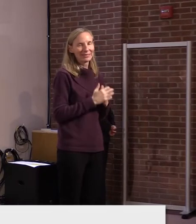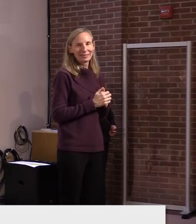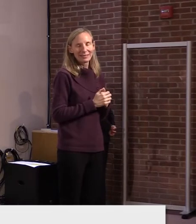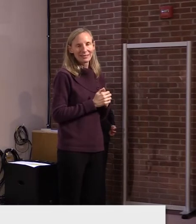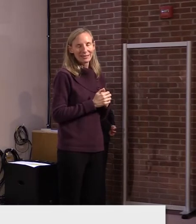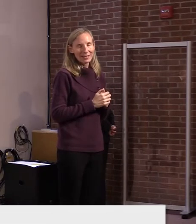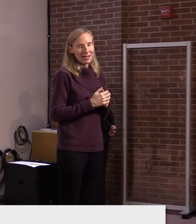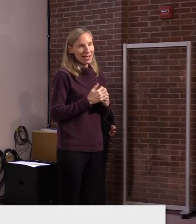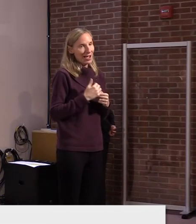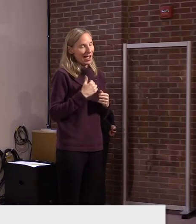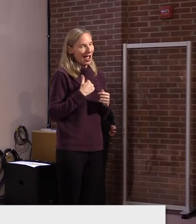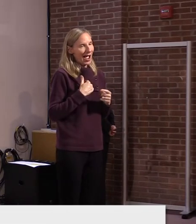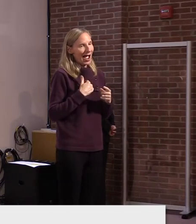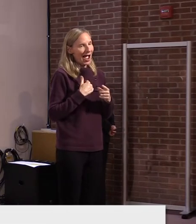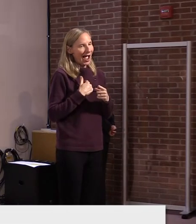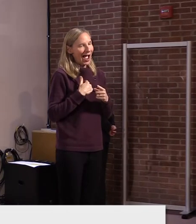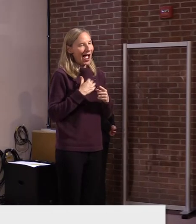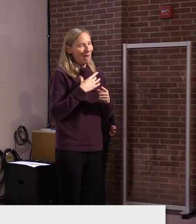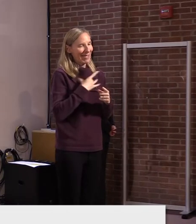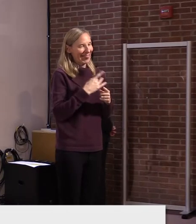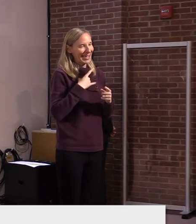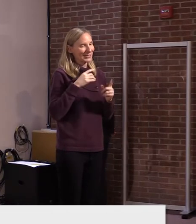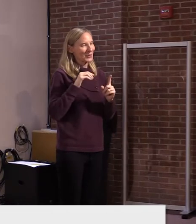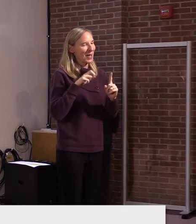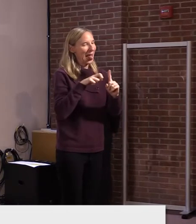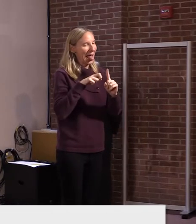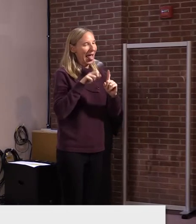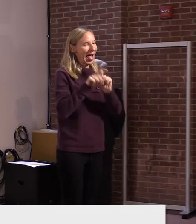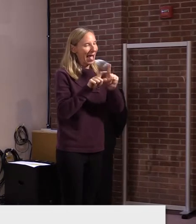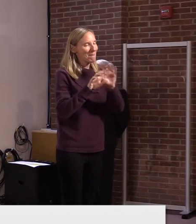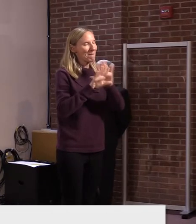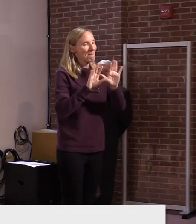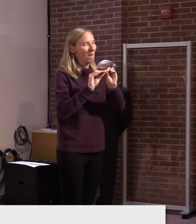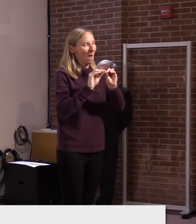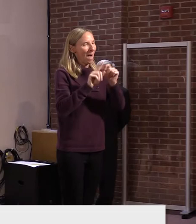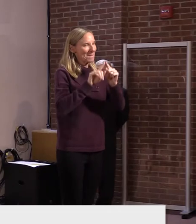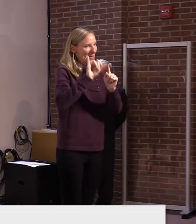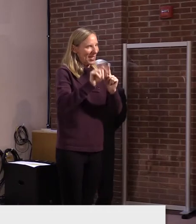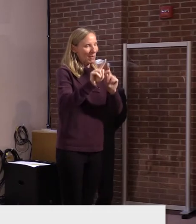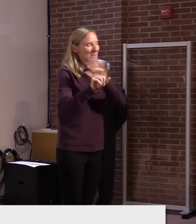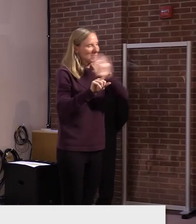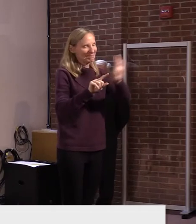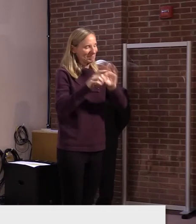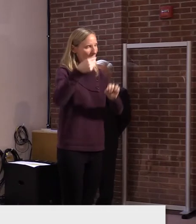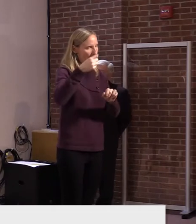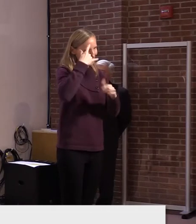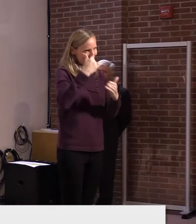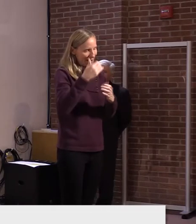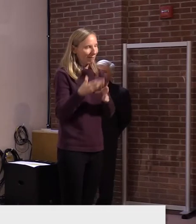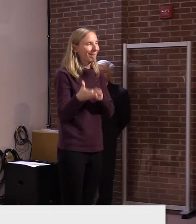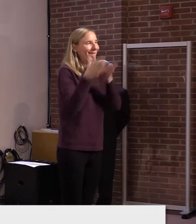I'd love to follow up on that one with Sherling, but I guess I will start with Secretary French.